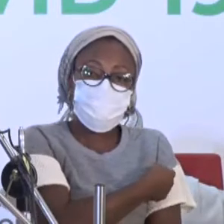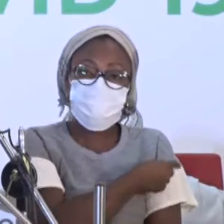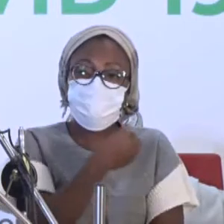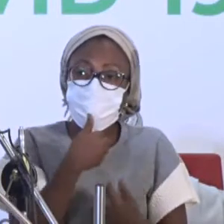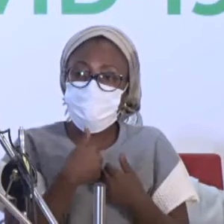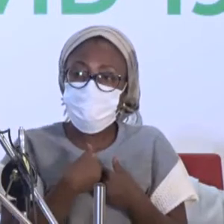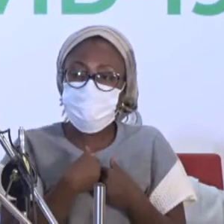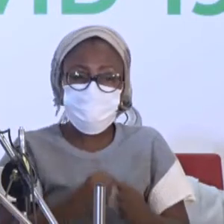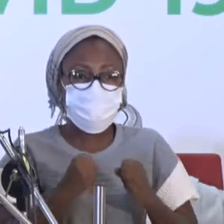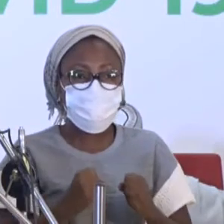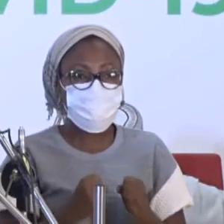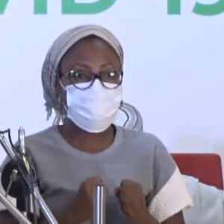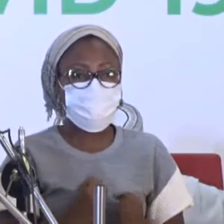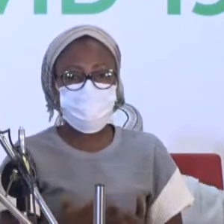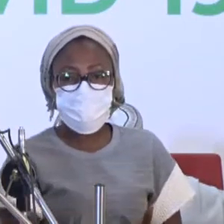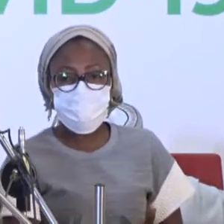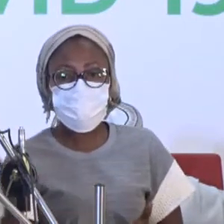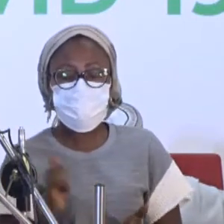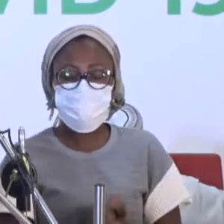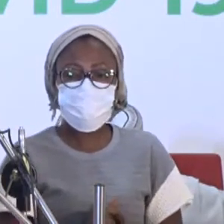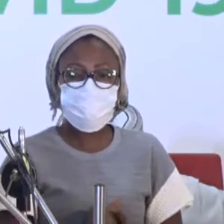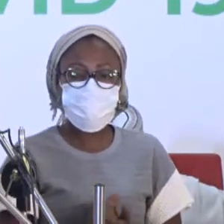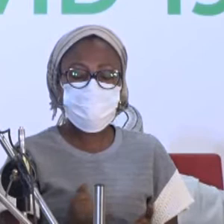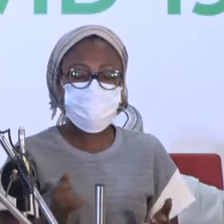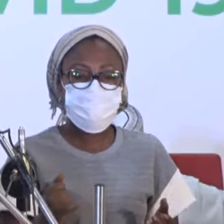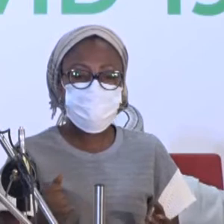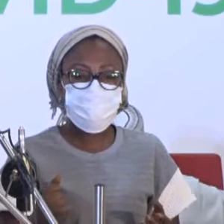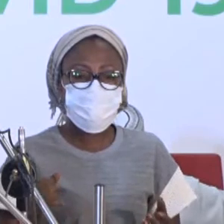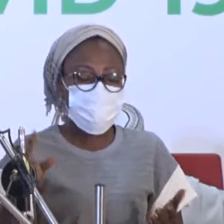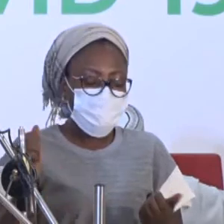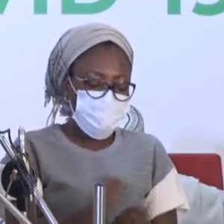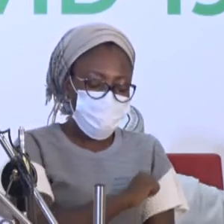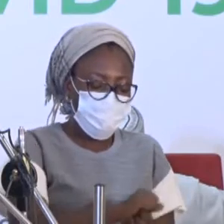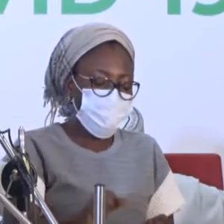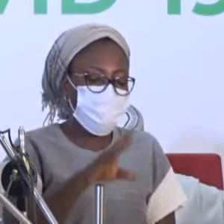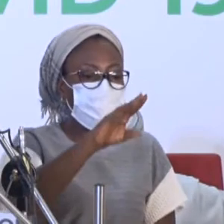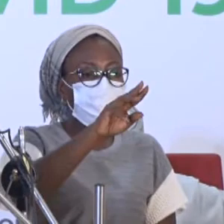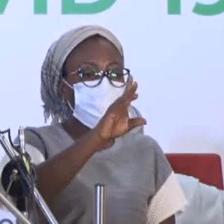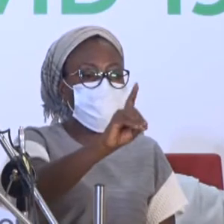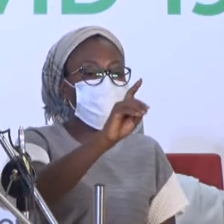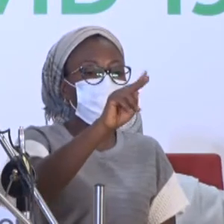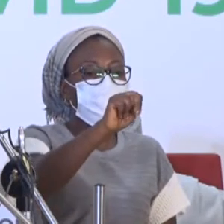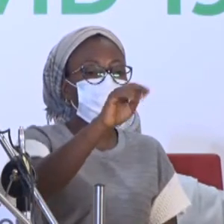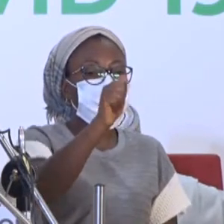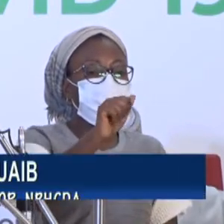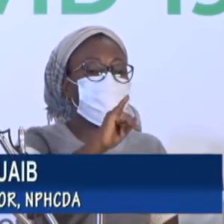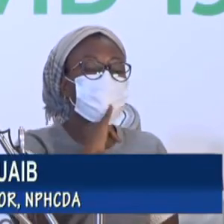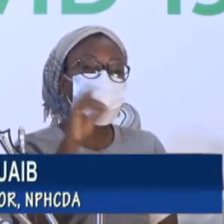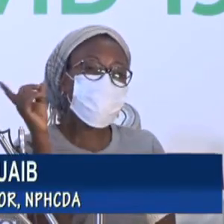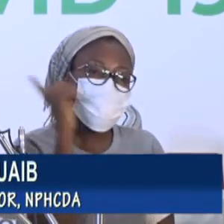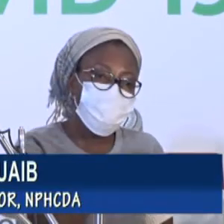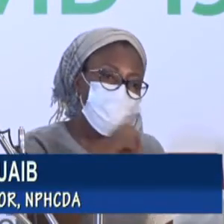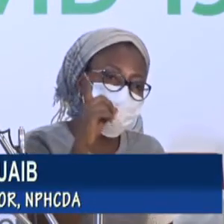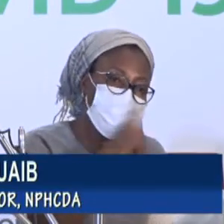contains harmful elements that alters the DNA is patently false.